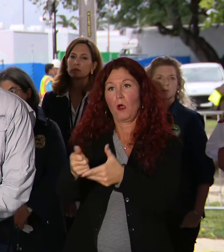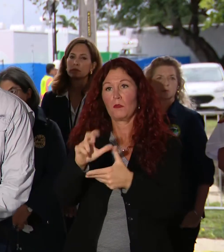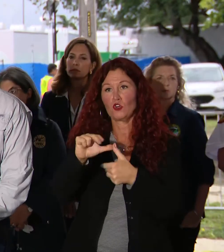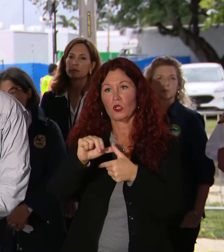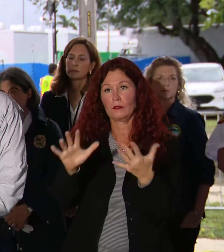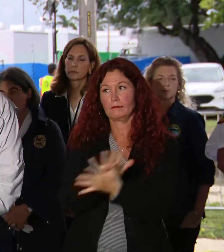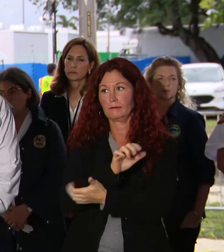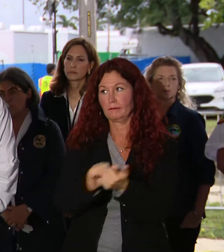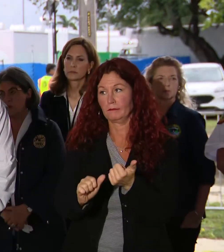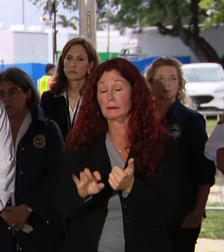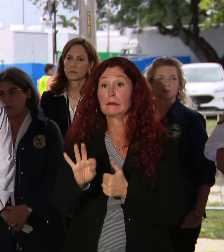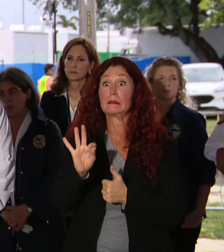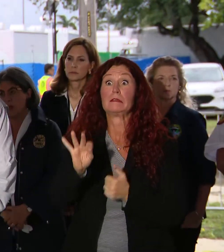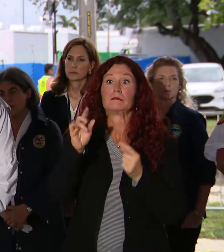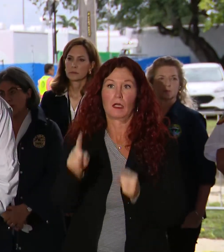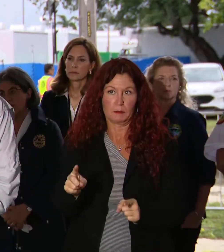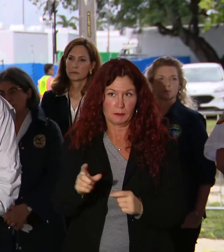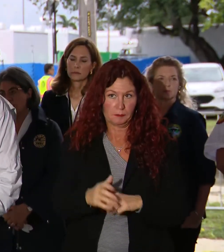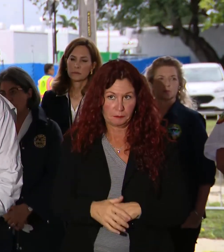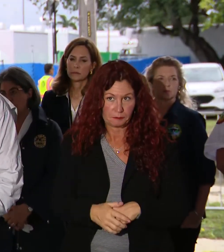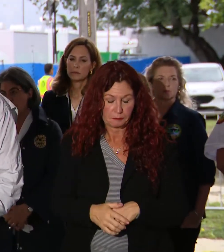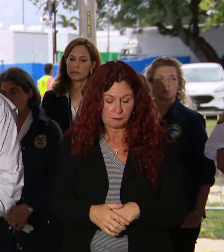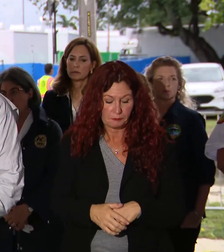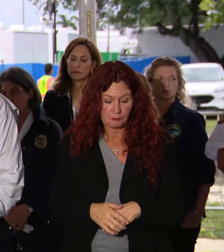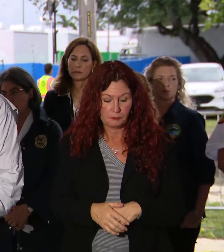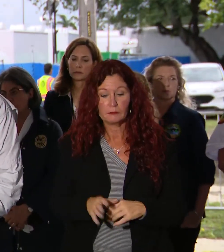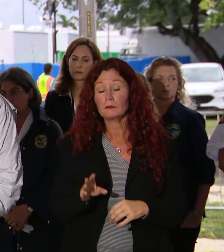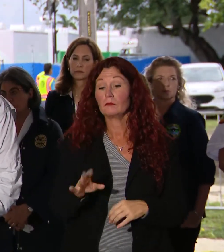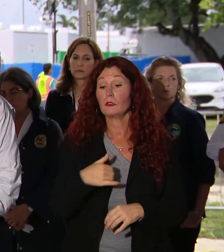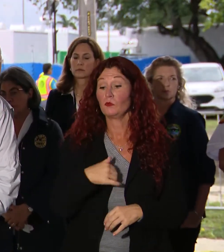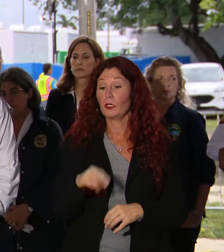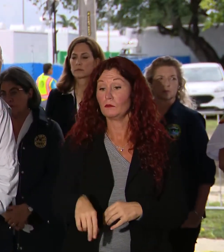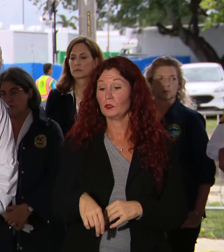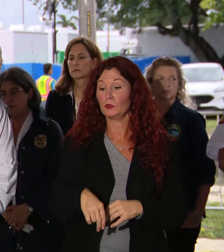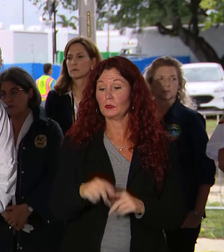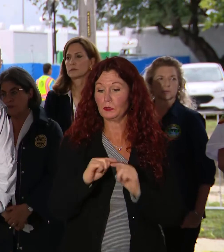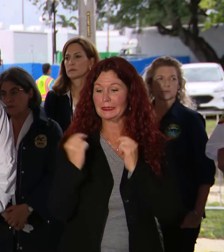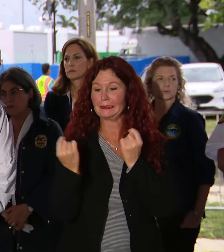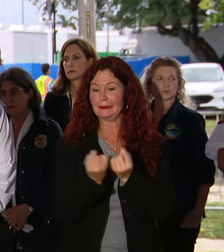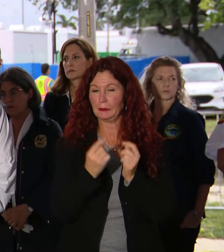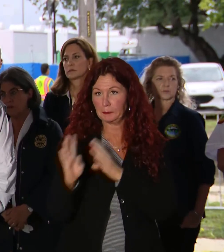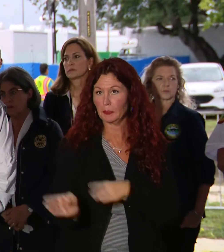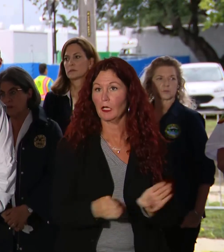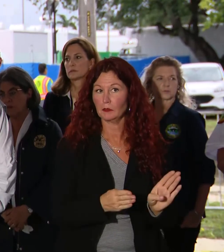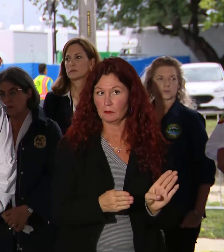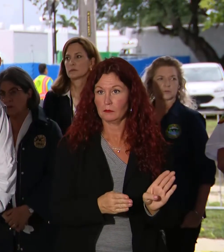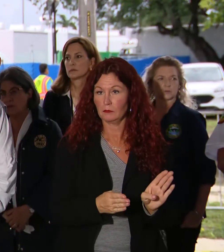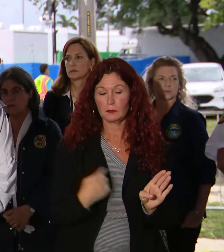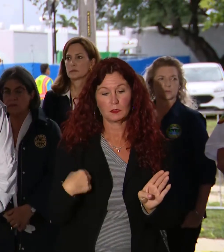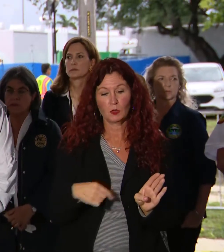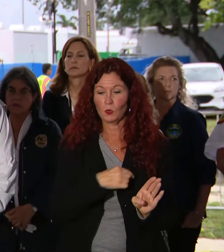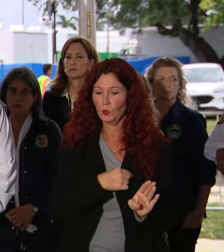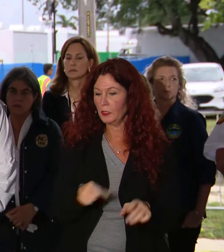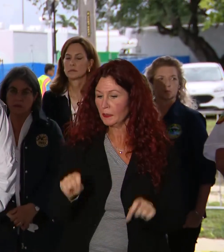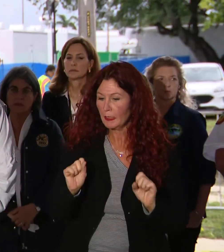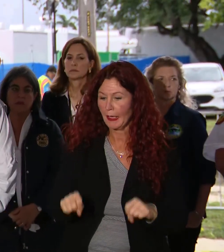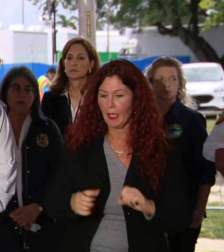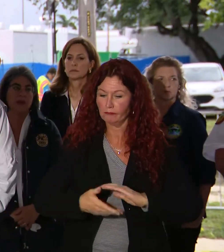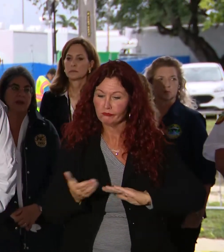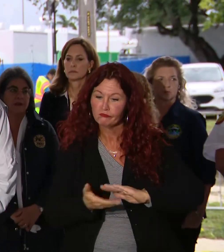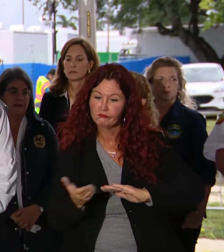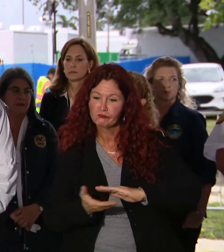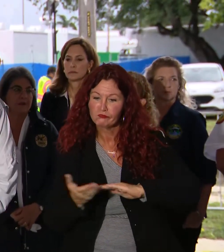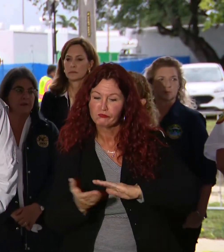We have a co-response plan. I mentioned this 3 or 4 days ago. We are accustomed to running 3 or